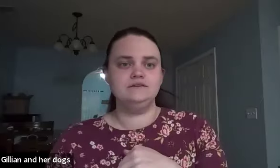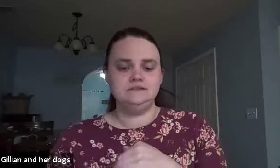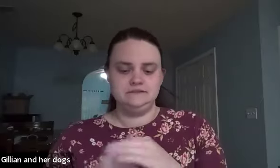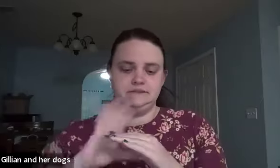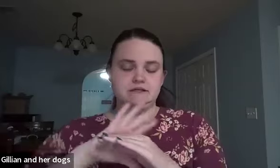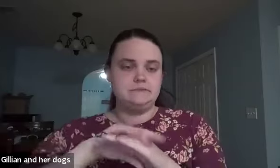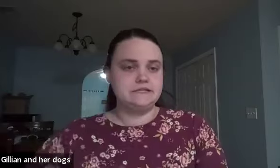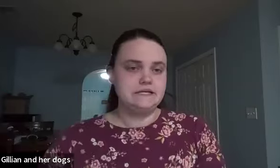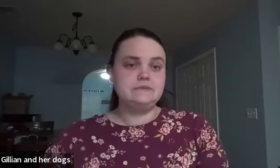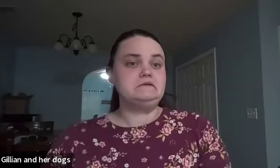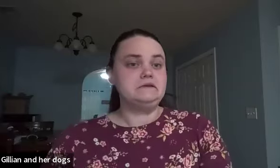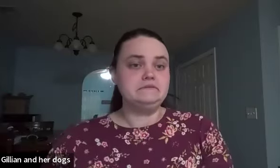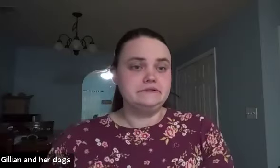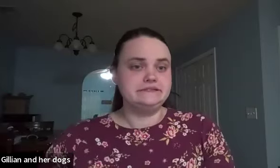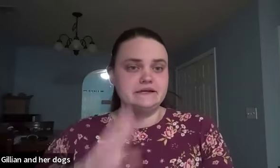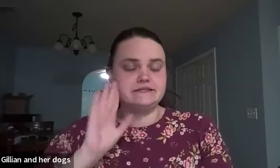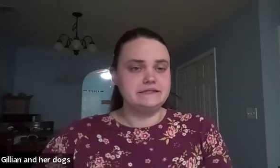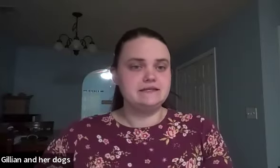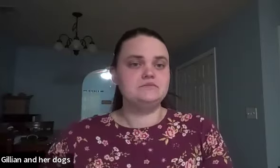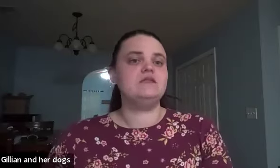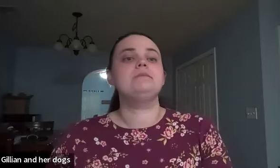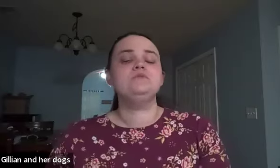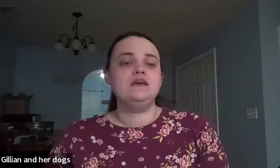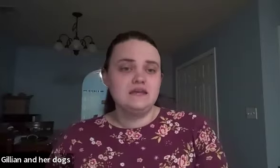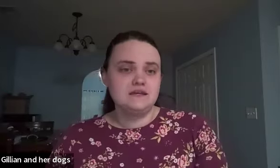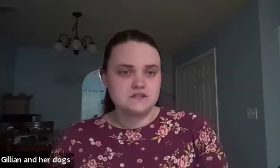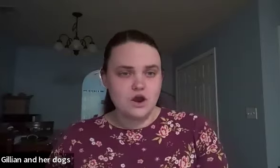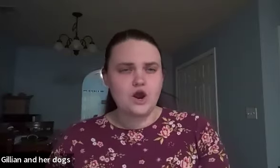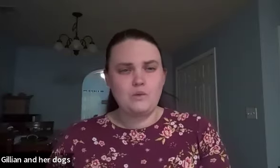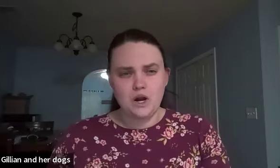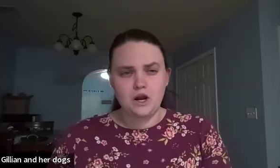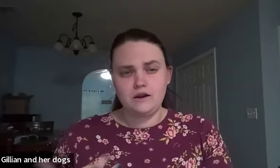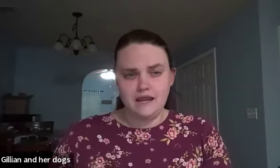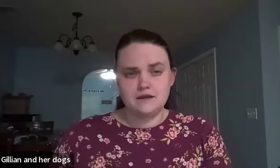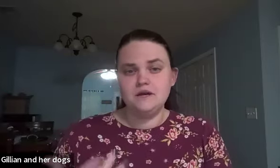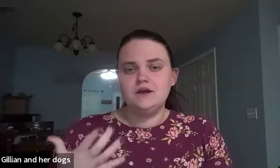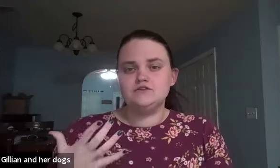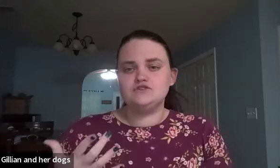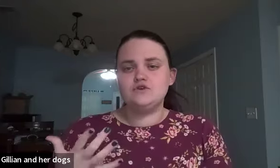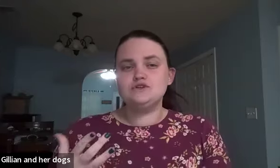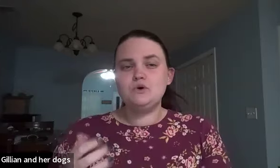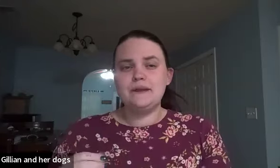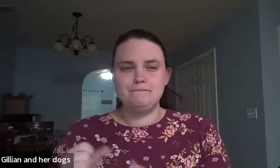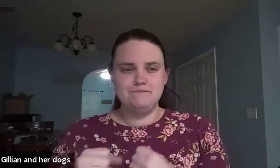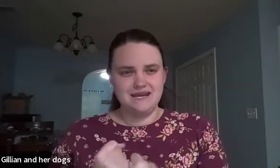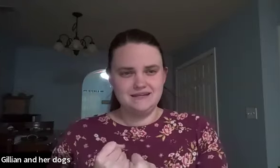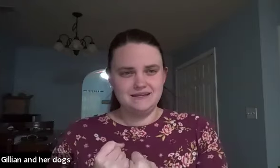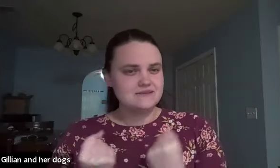are, I'm signing them. They're not really signs. I need to stop doing that. Is, are, were, am. So those are more embedded in